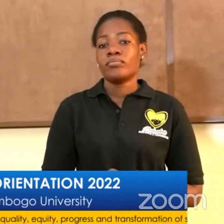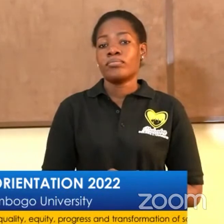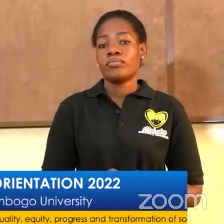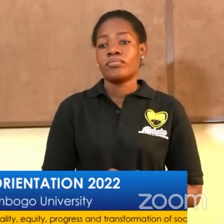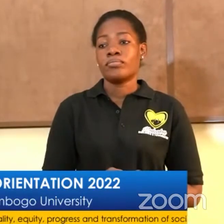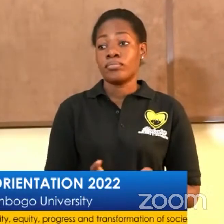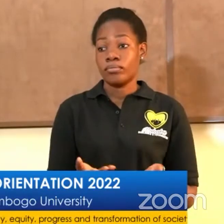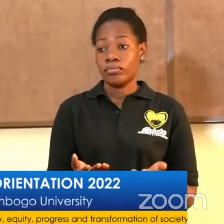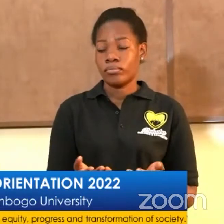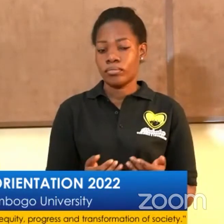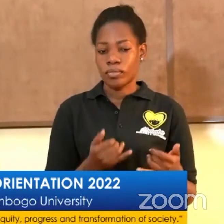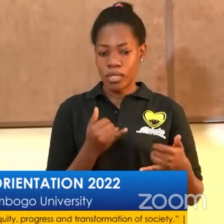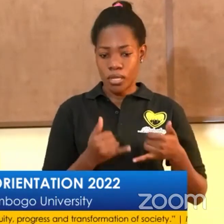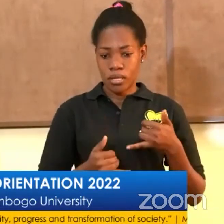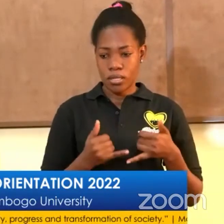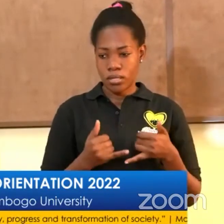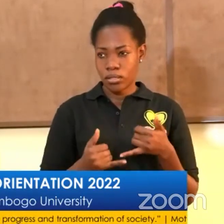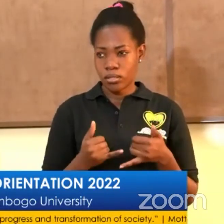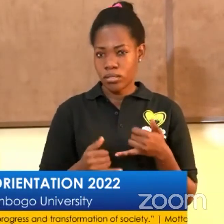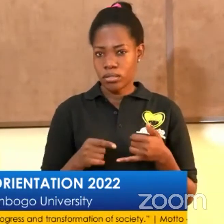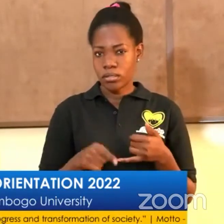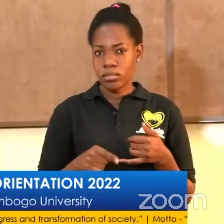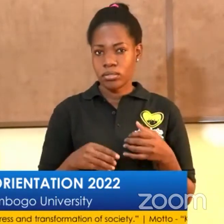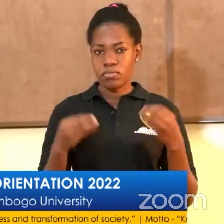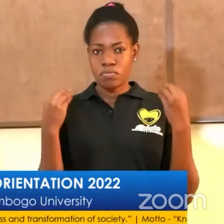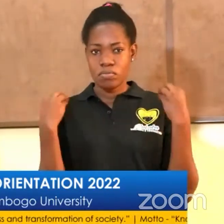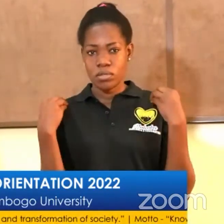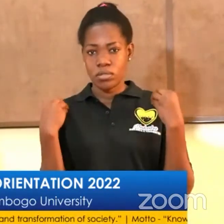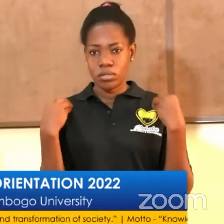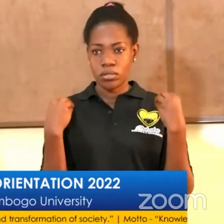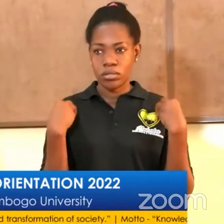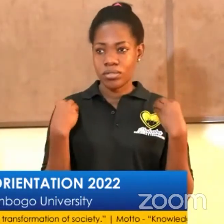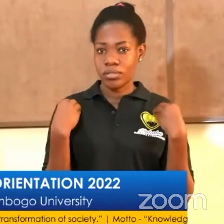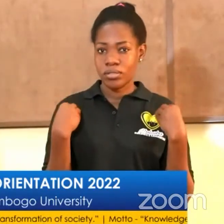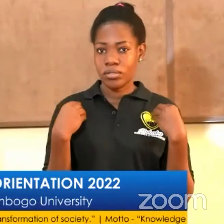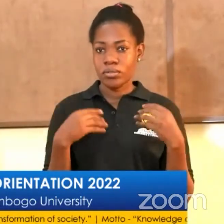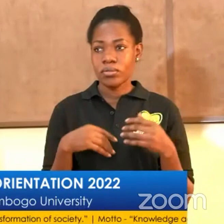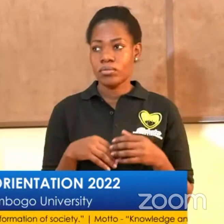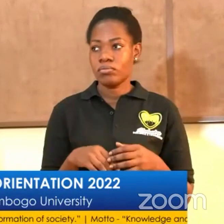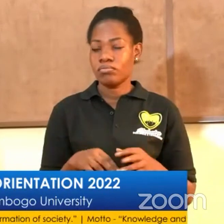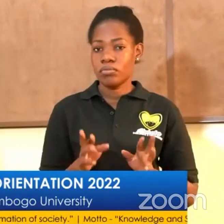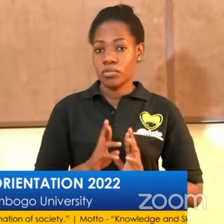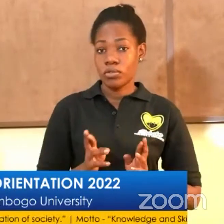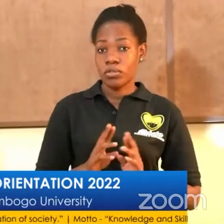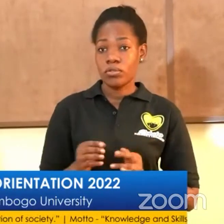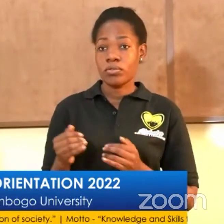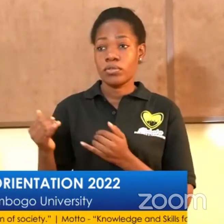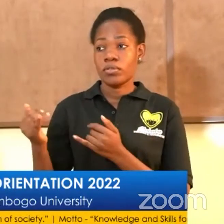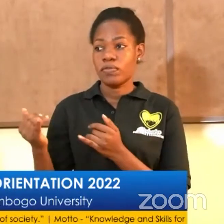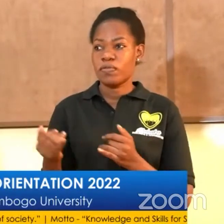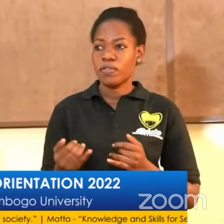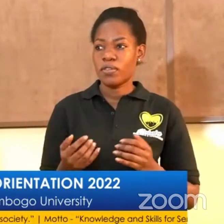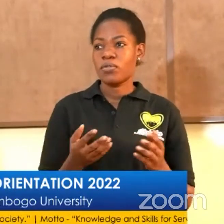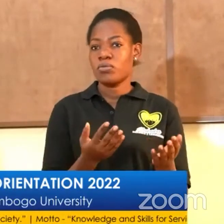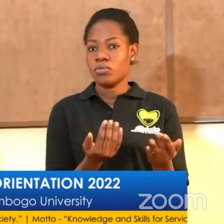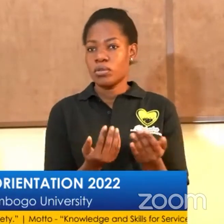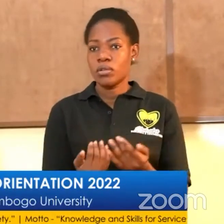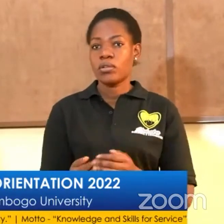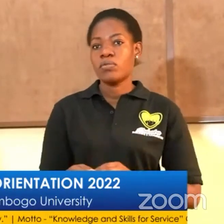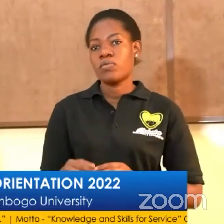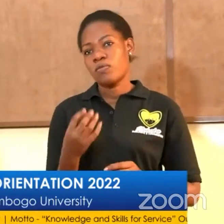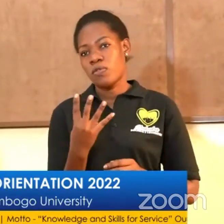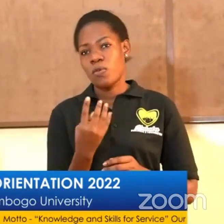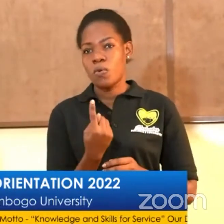At the end of this, as the practice has been, we shall invite 1 to 4 questions and we